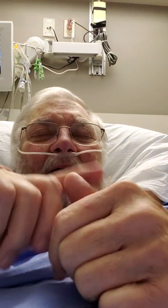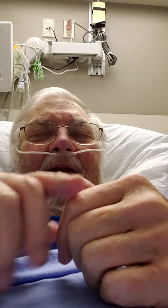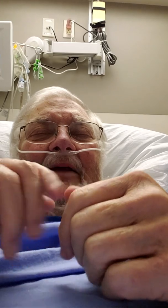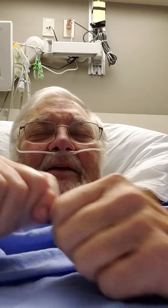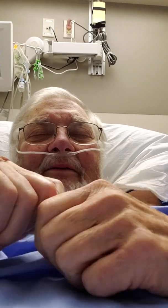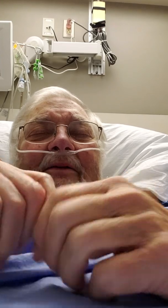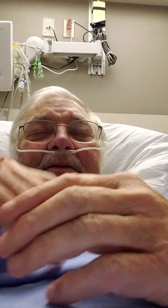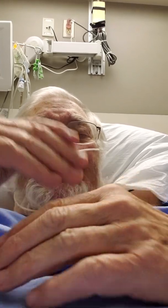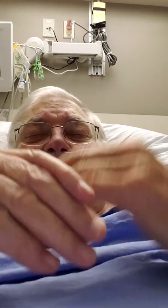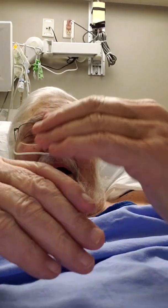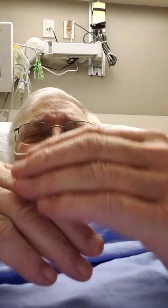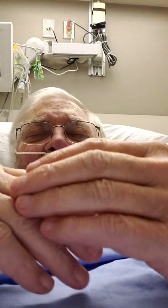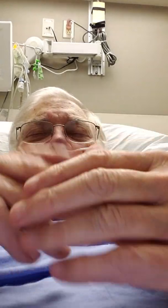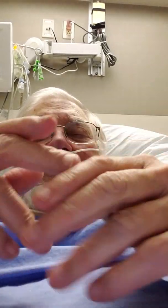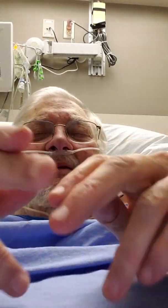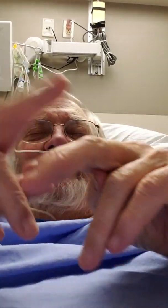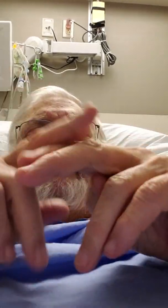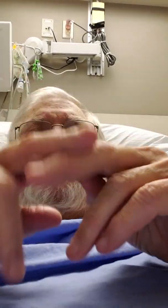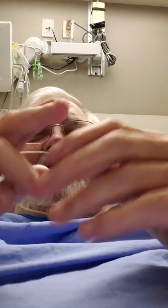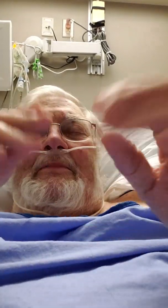Then that day,